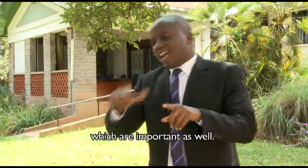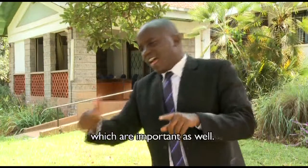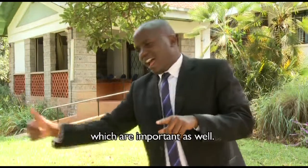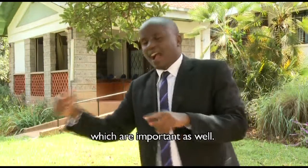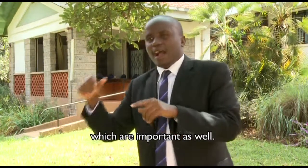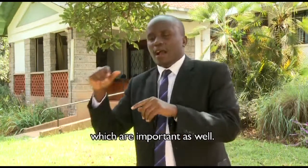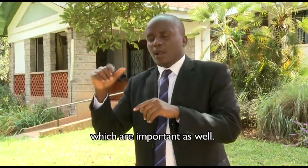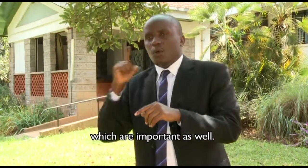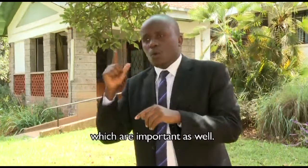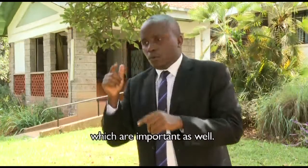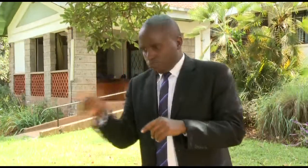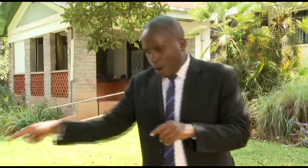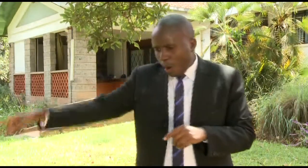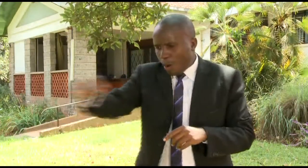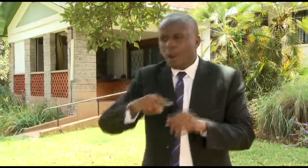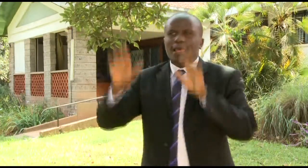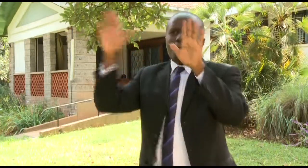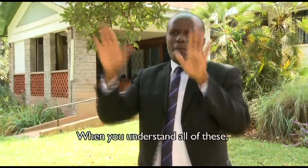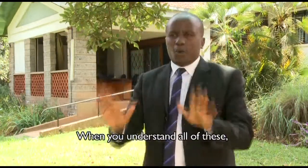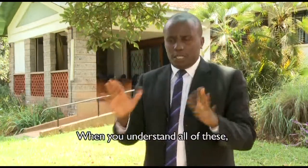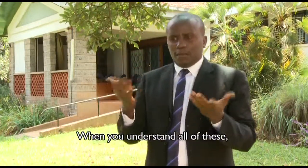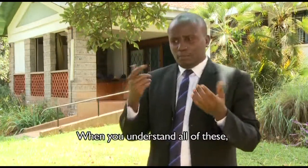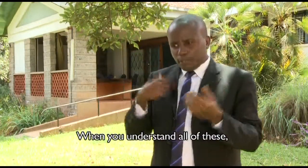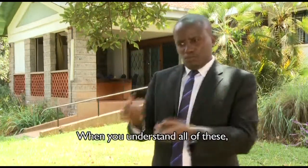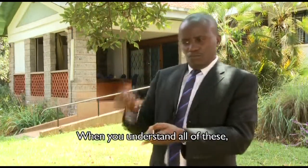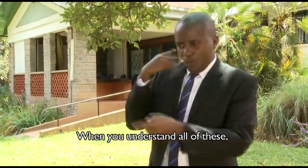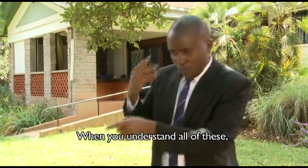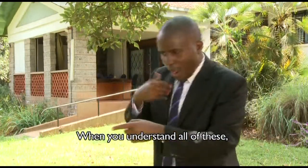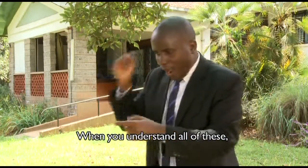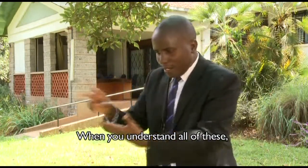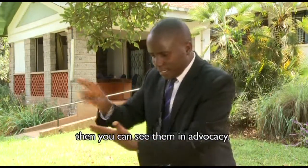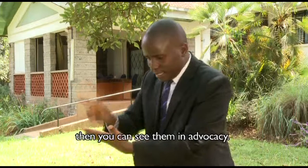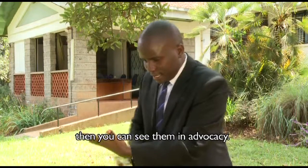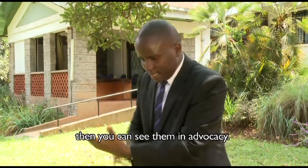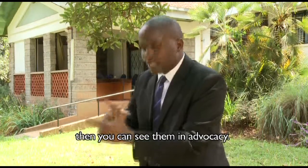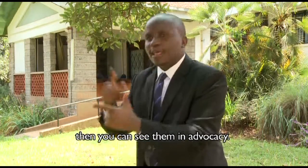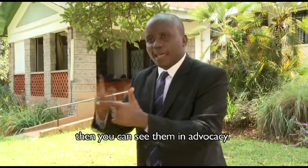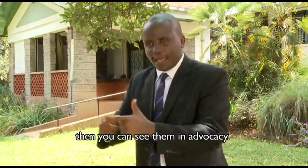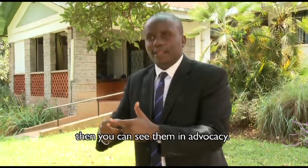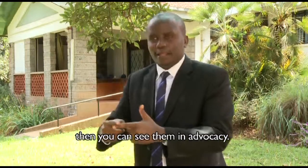which are important as well. When you understand all these, then you can see them in